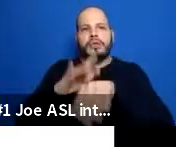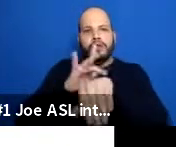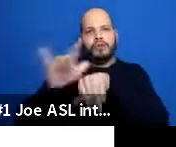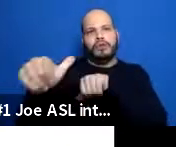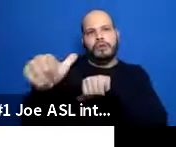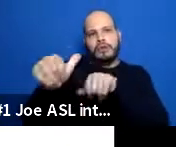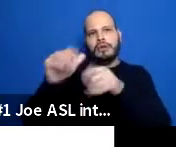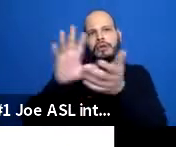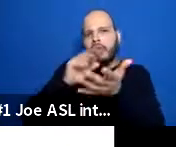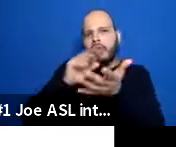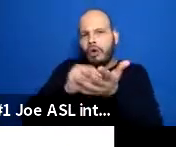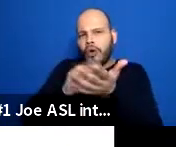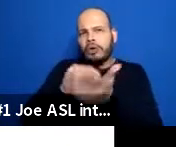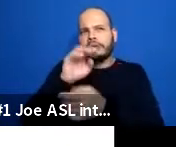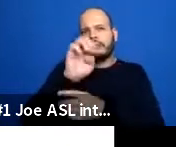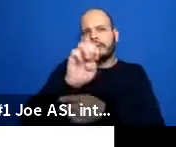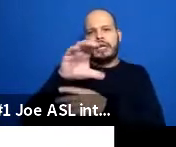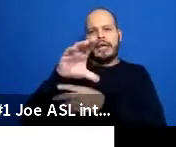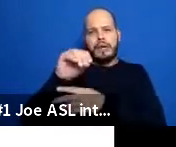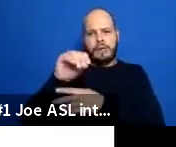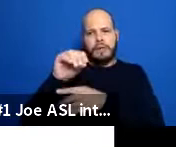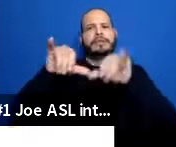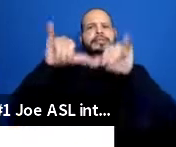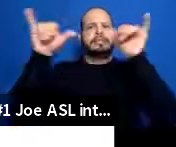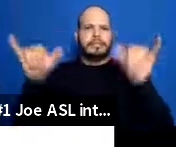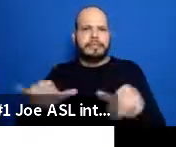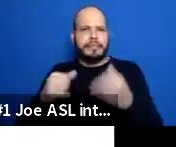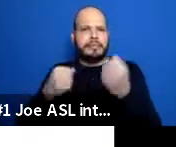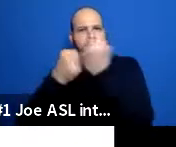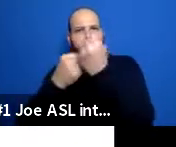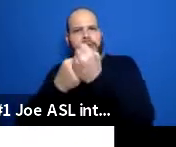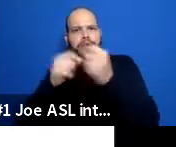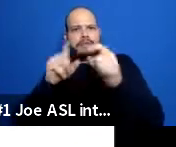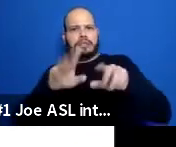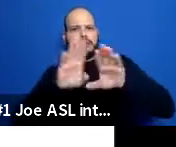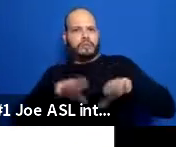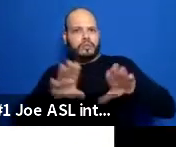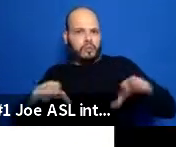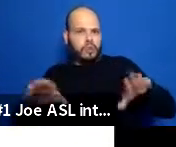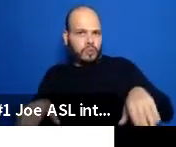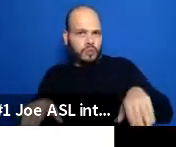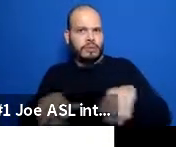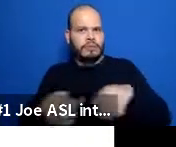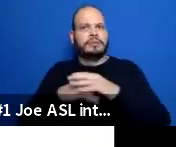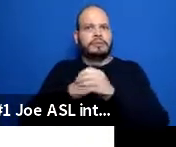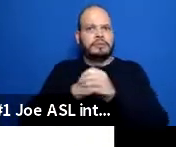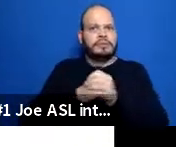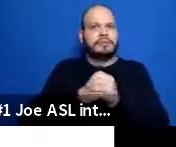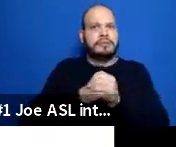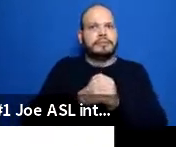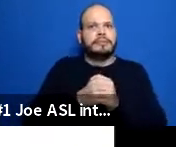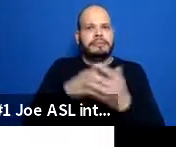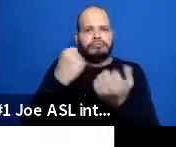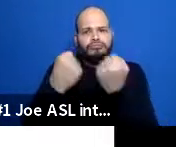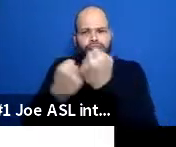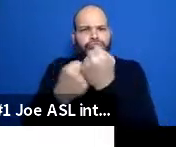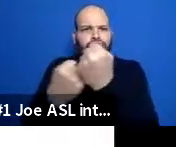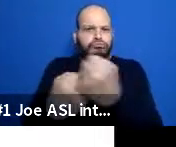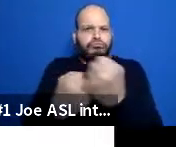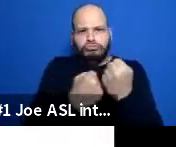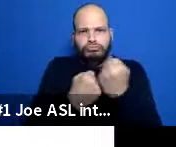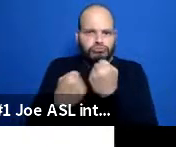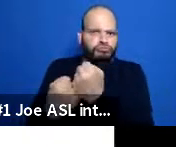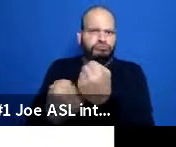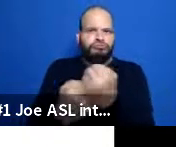families, educators, and organizations in their commitment to an abolitionist early education and